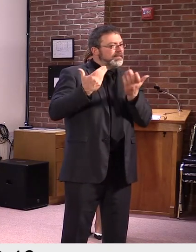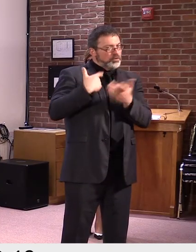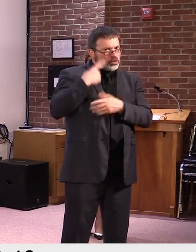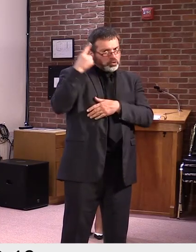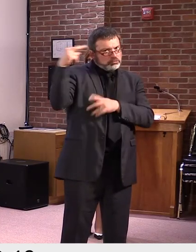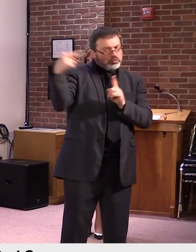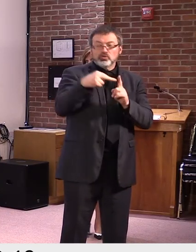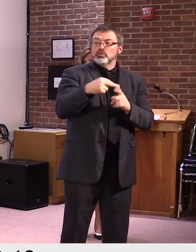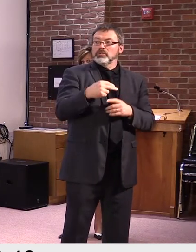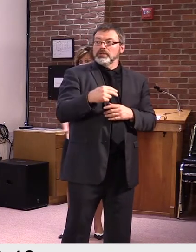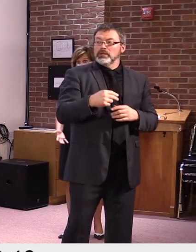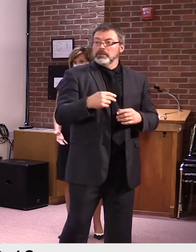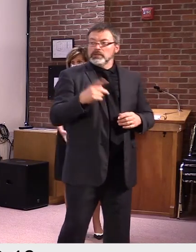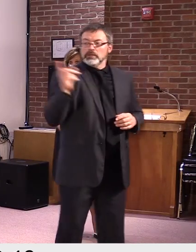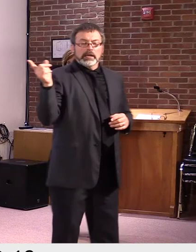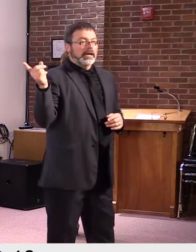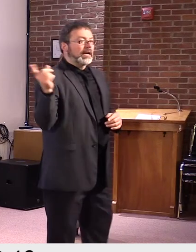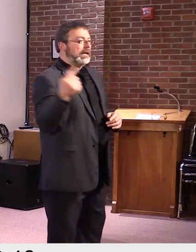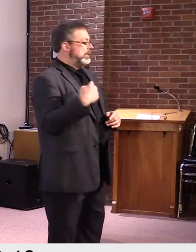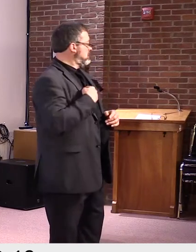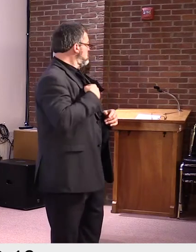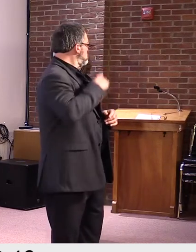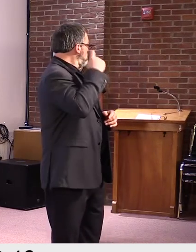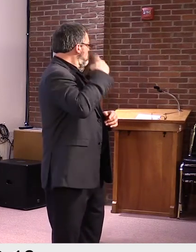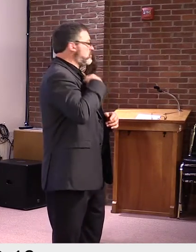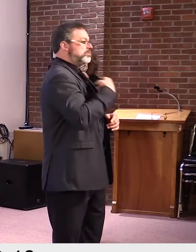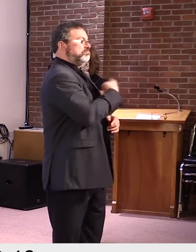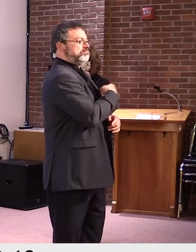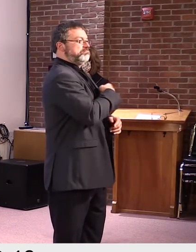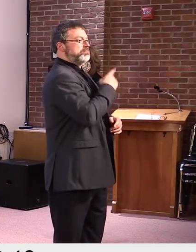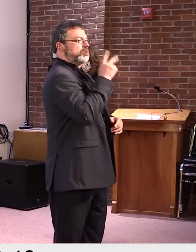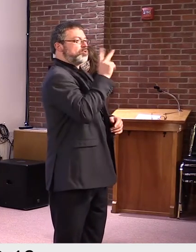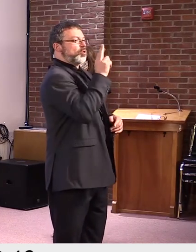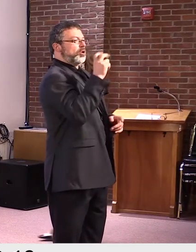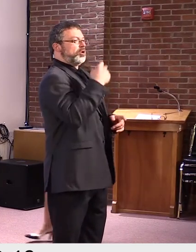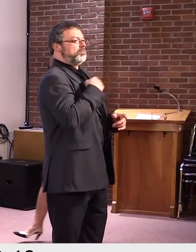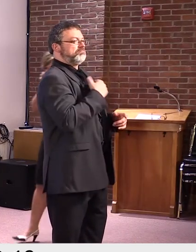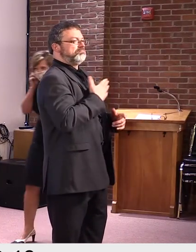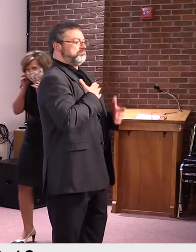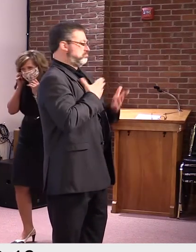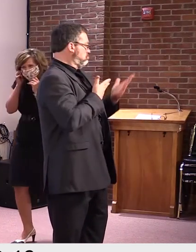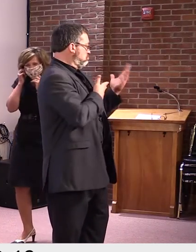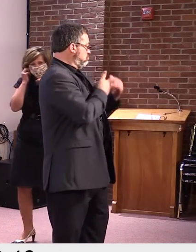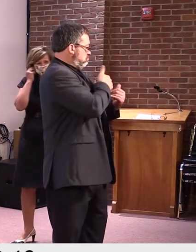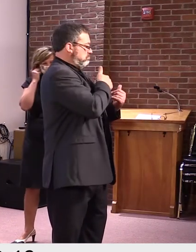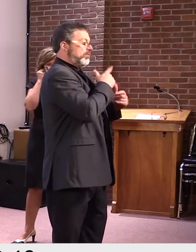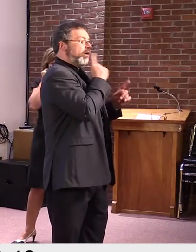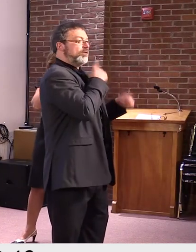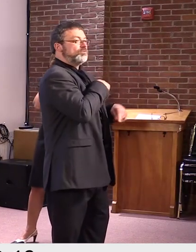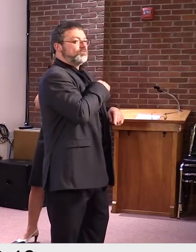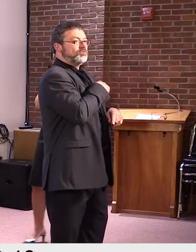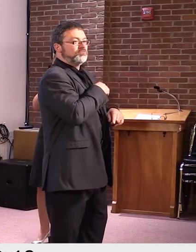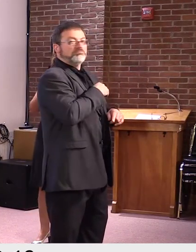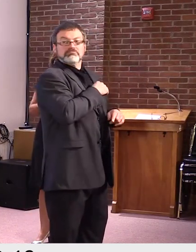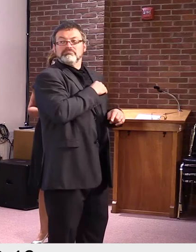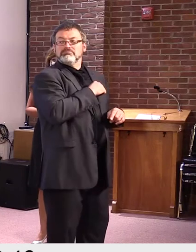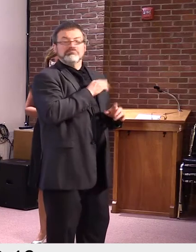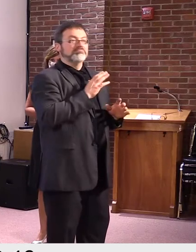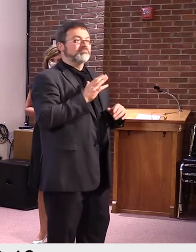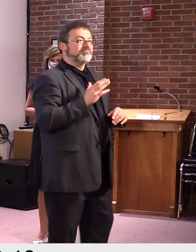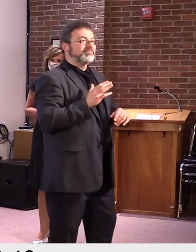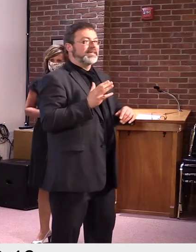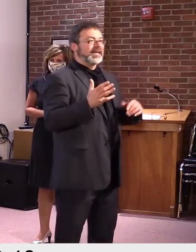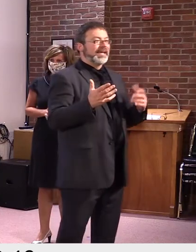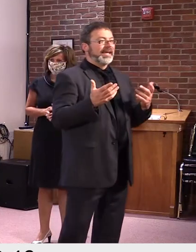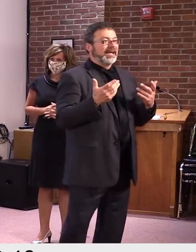that. I would be happy to let Secretary Curley answer that question, but as well, I